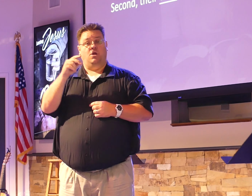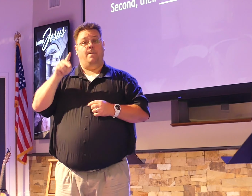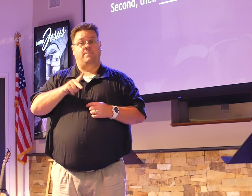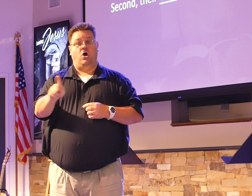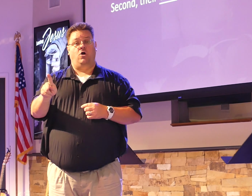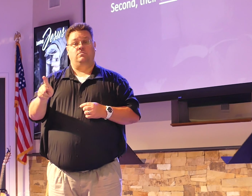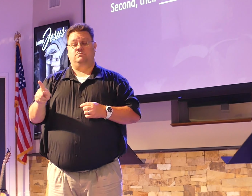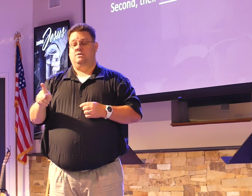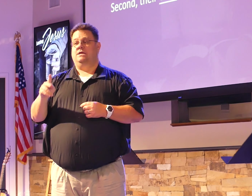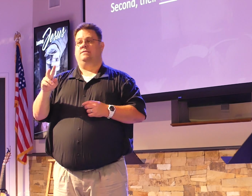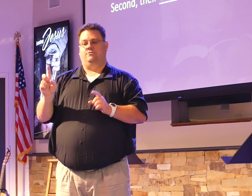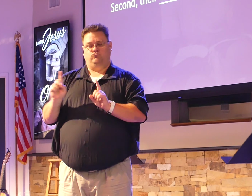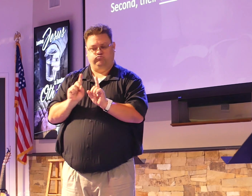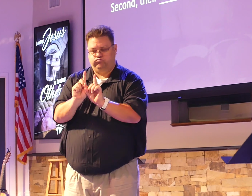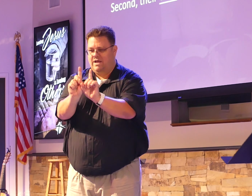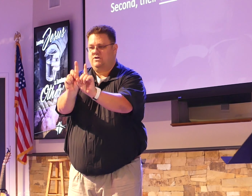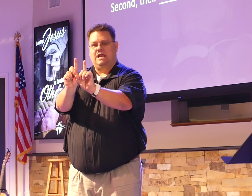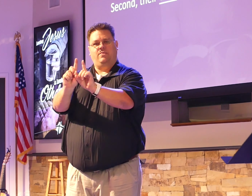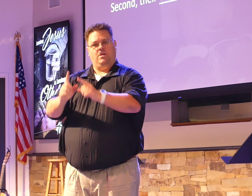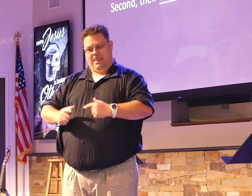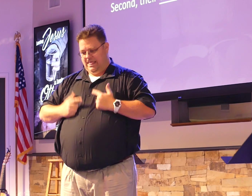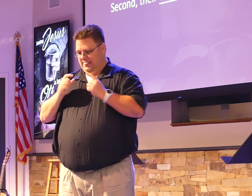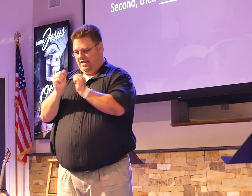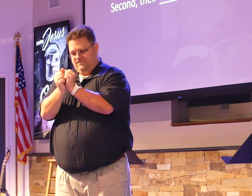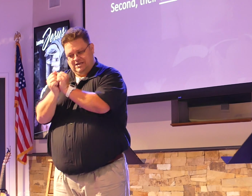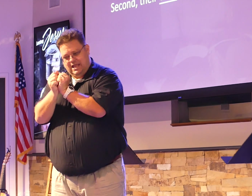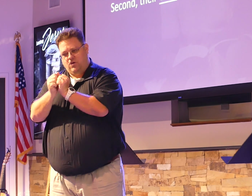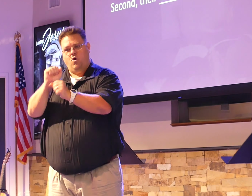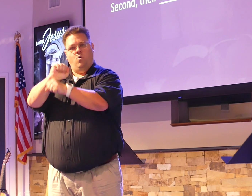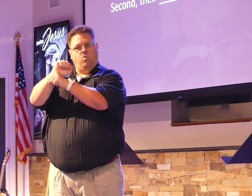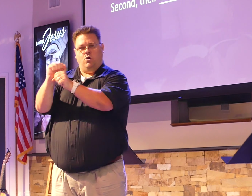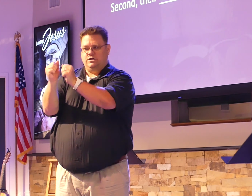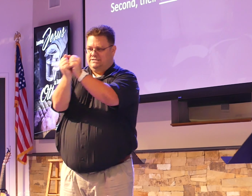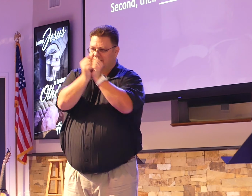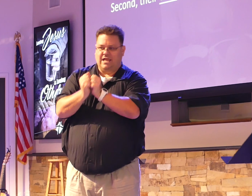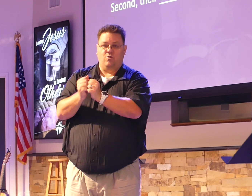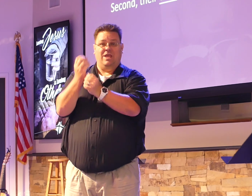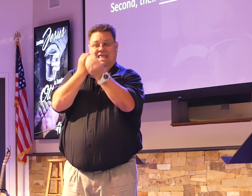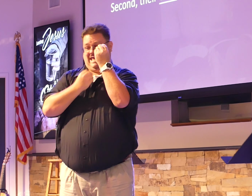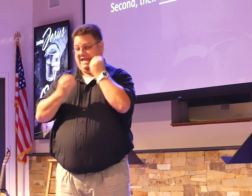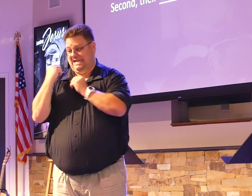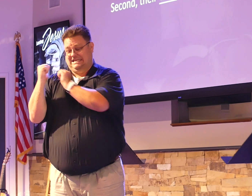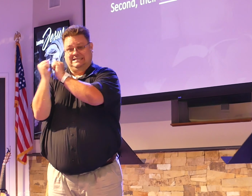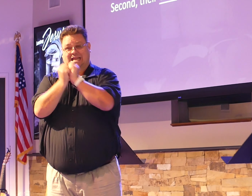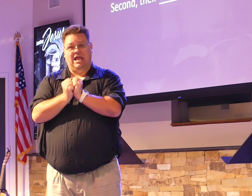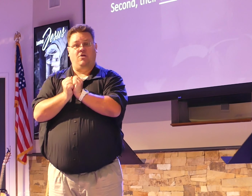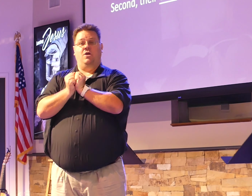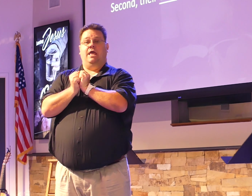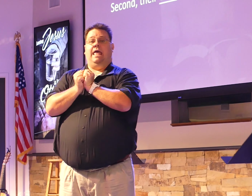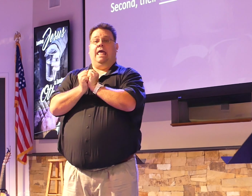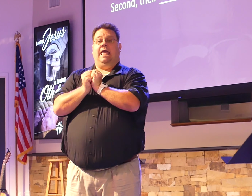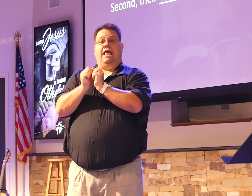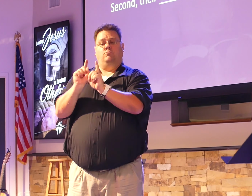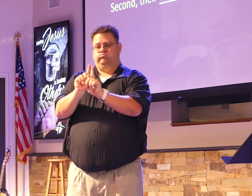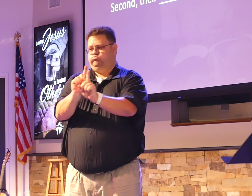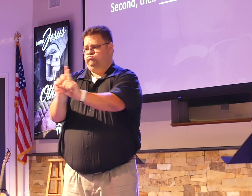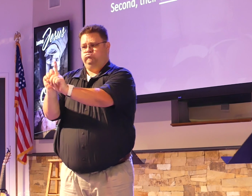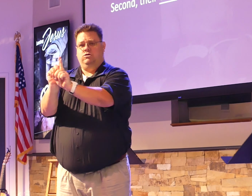together, lived together, labored together, eaten together, and man, I would assume they had drunk coffee